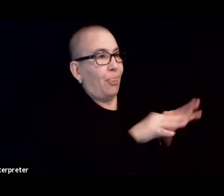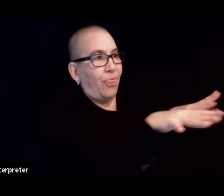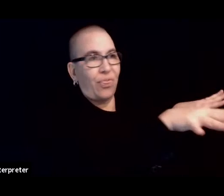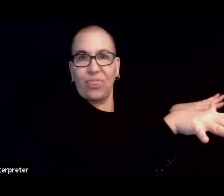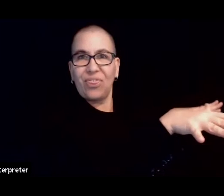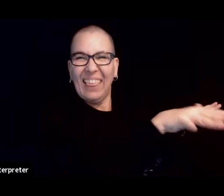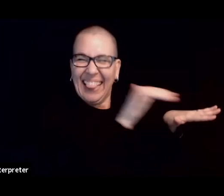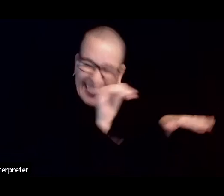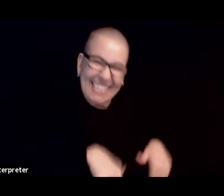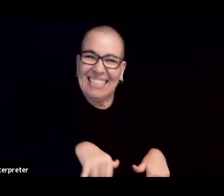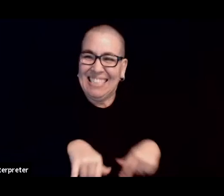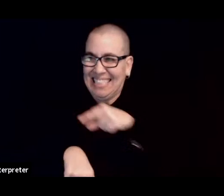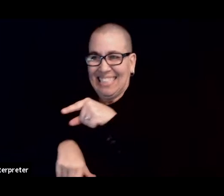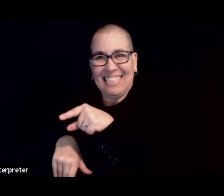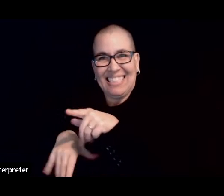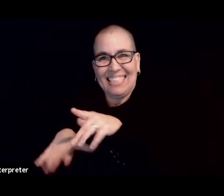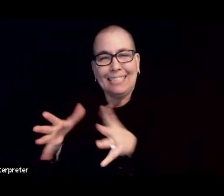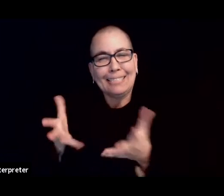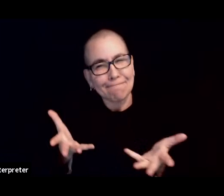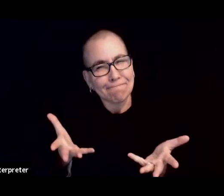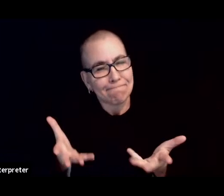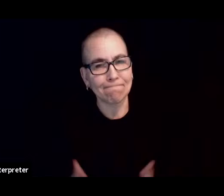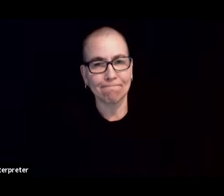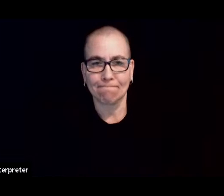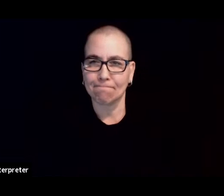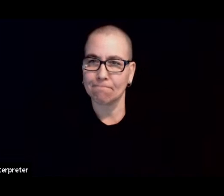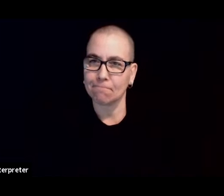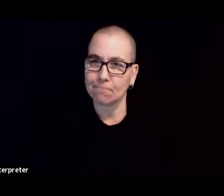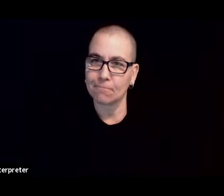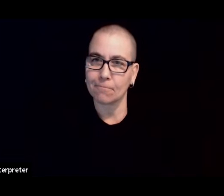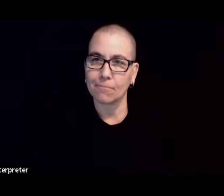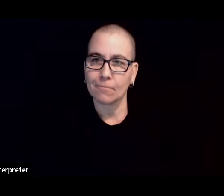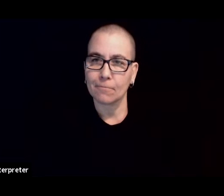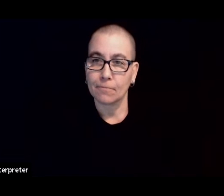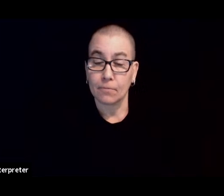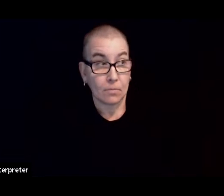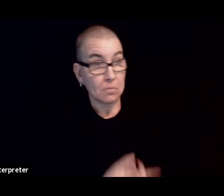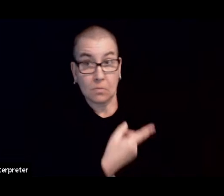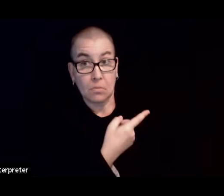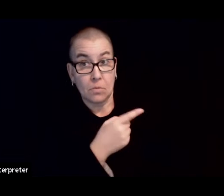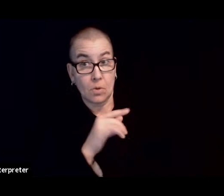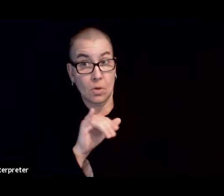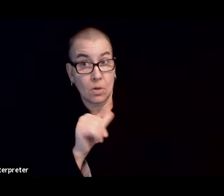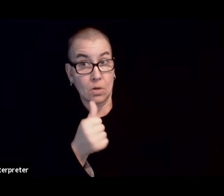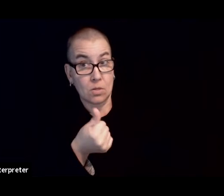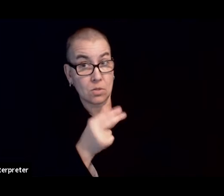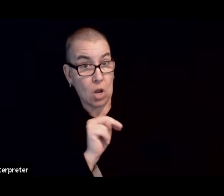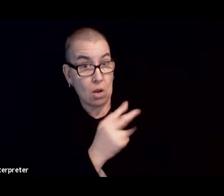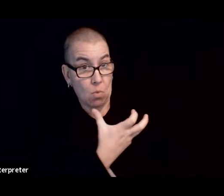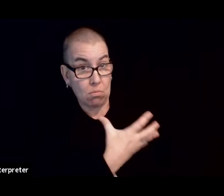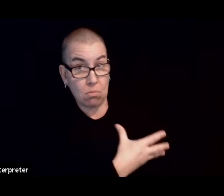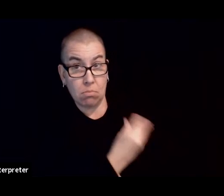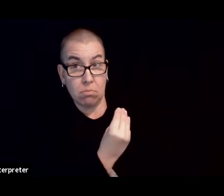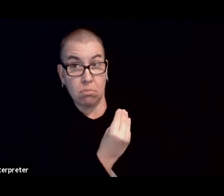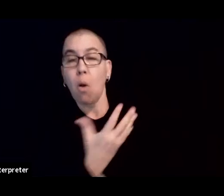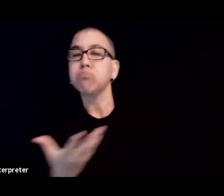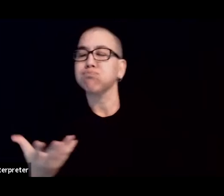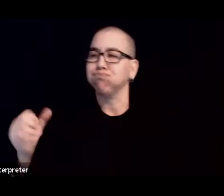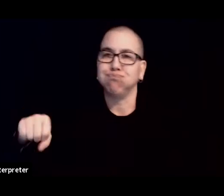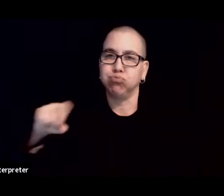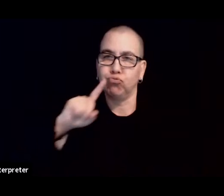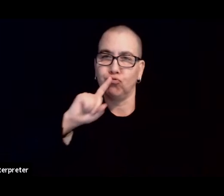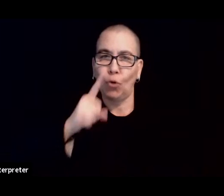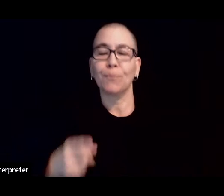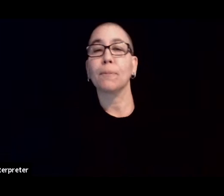Chris, could you help on that one? Yep. Well, Jeremy, a couple of things. If we didn't know that there was secondary and tertiary